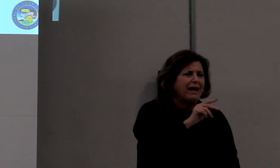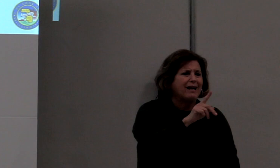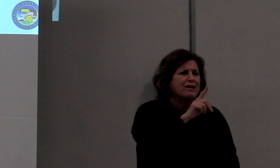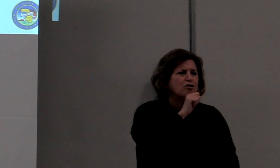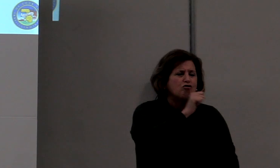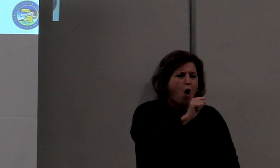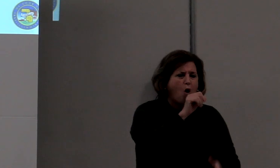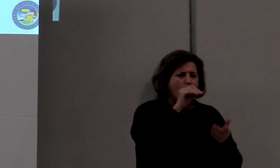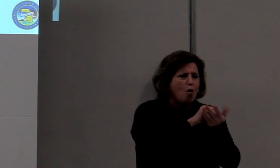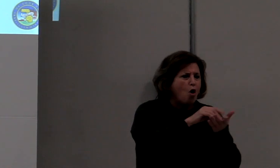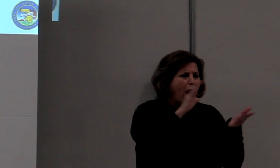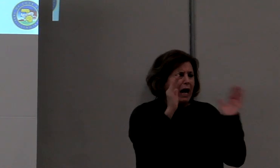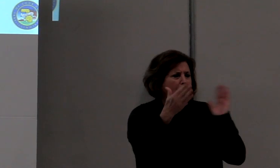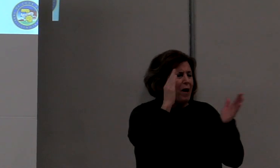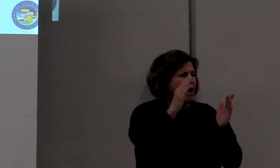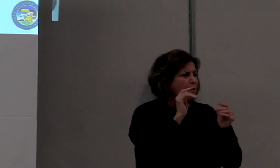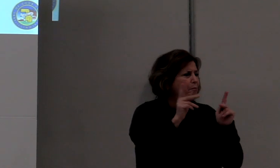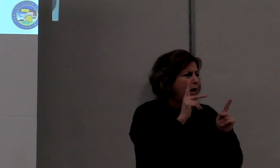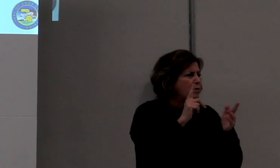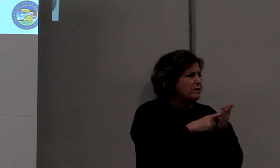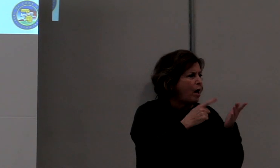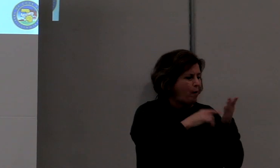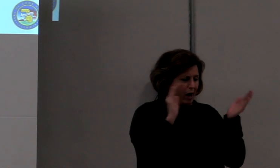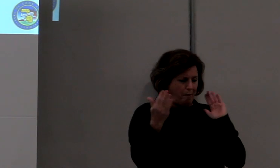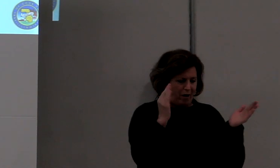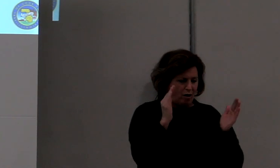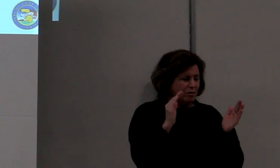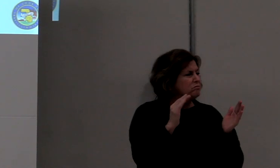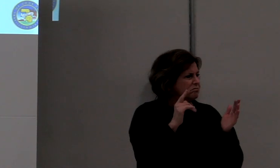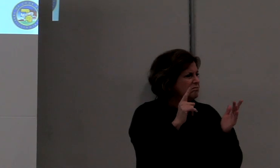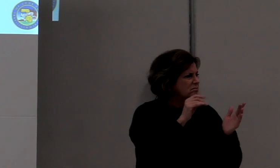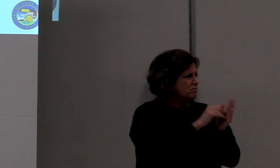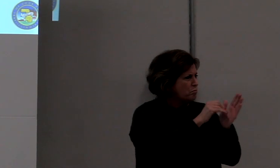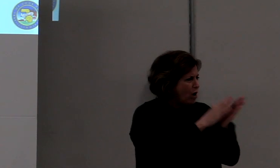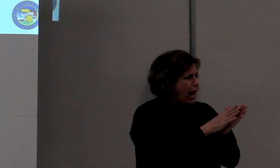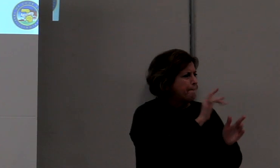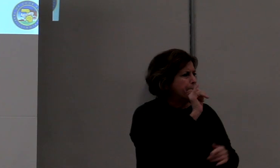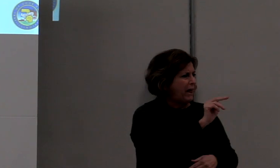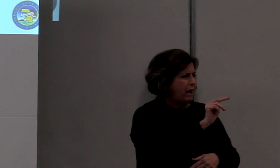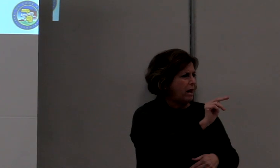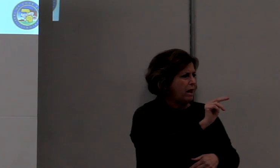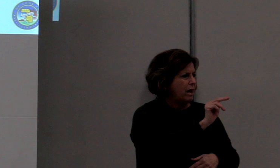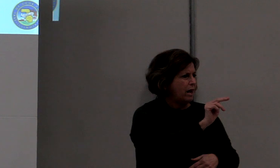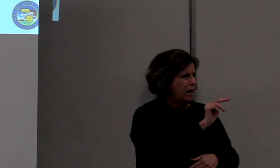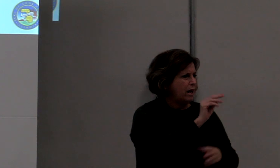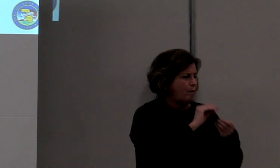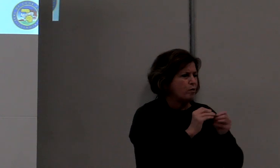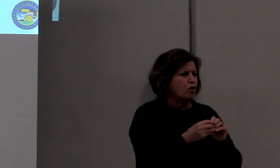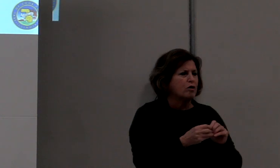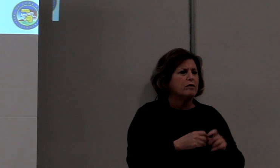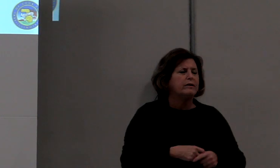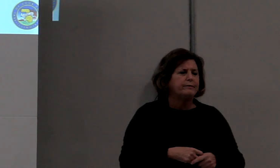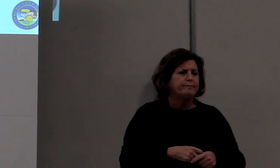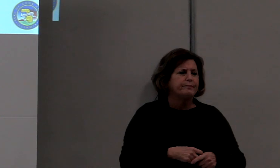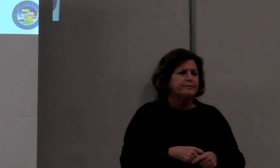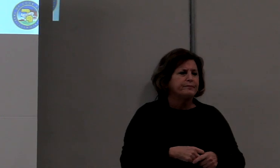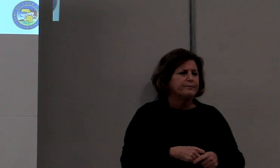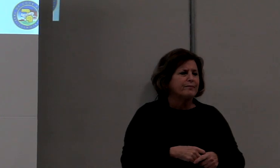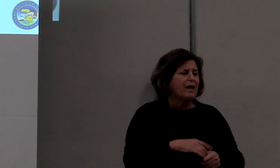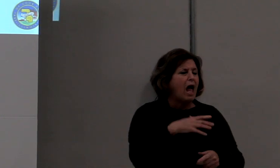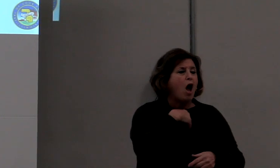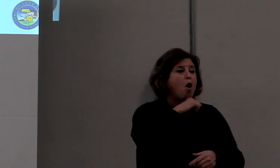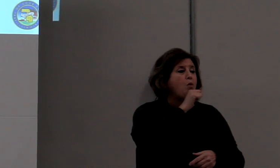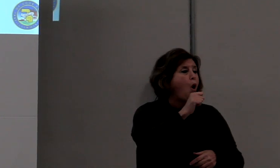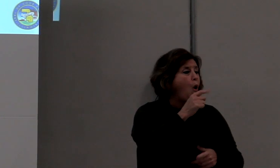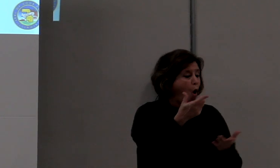not put comparables over here. A lot of people put comparables. You don't need to do that. We won't throw your appeal